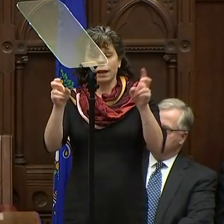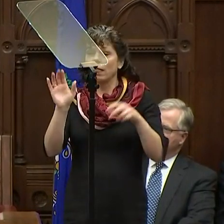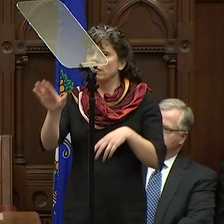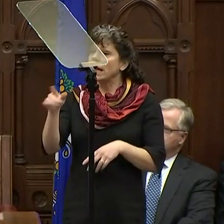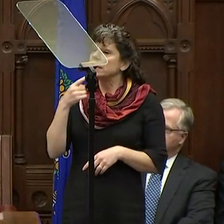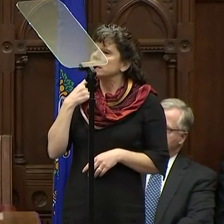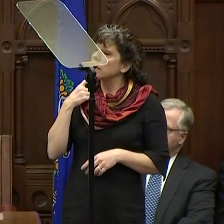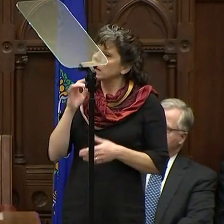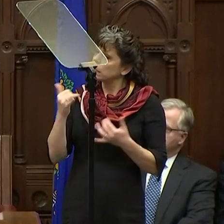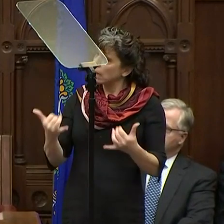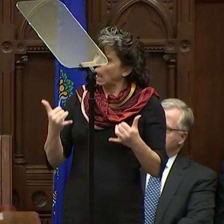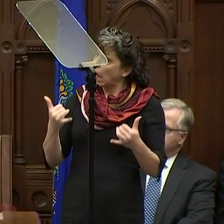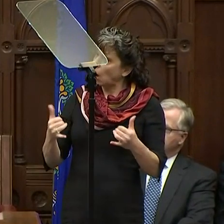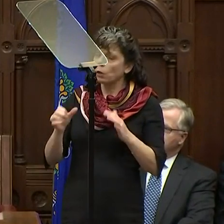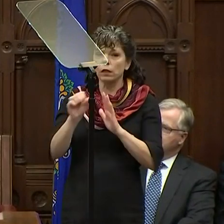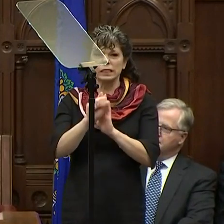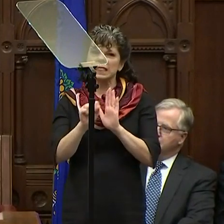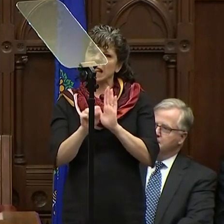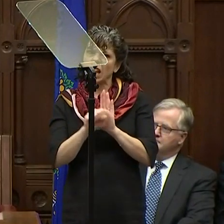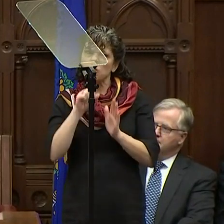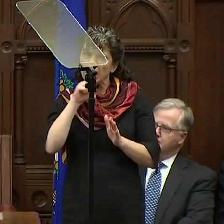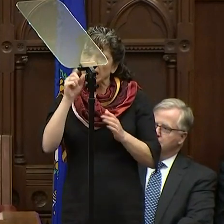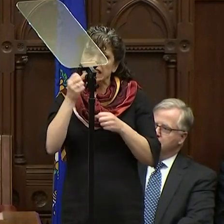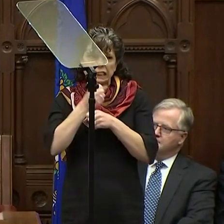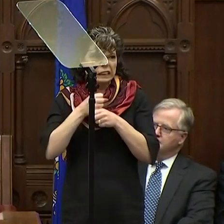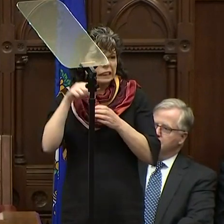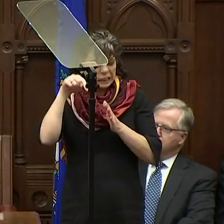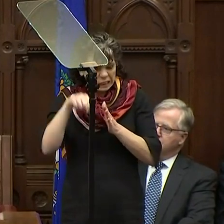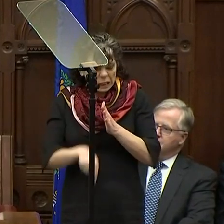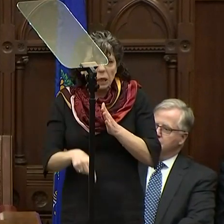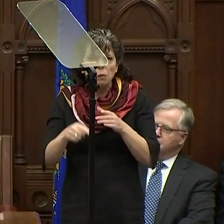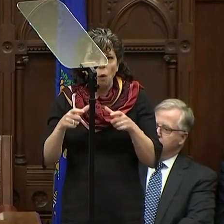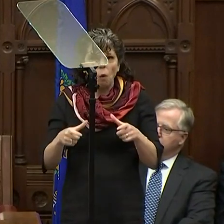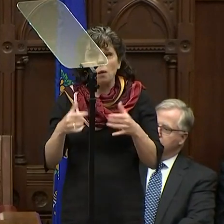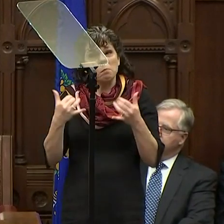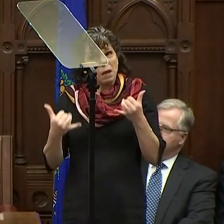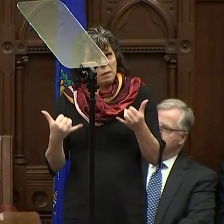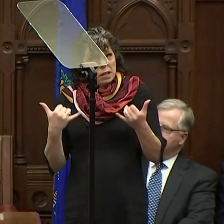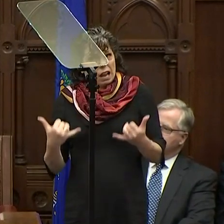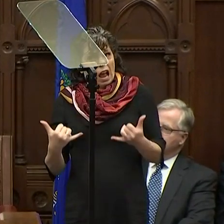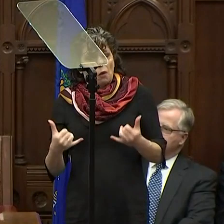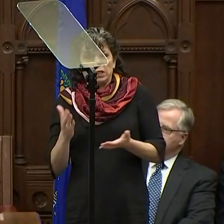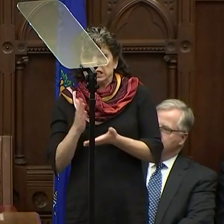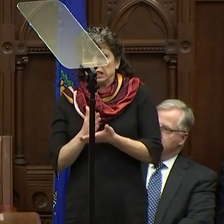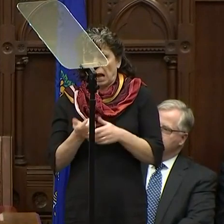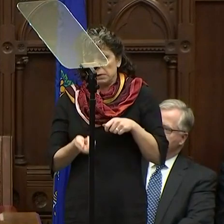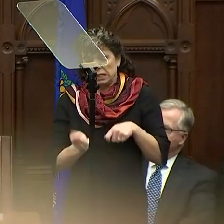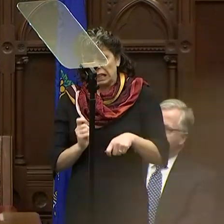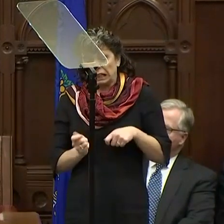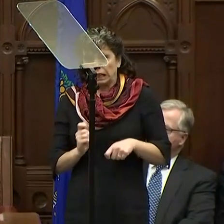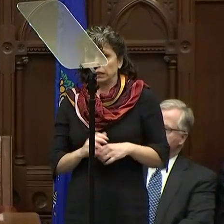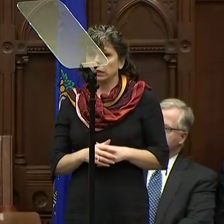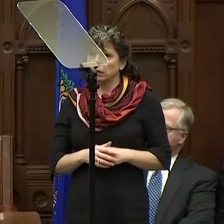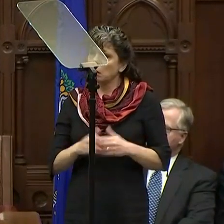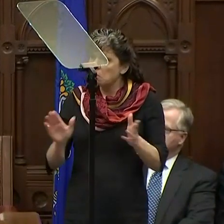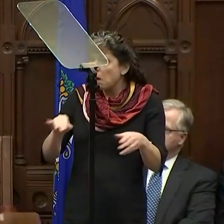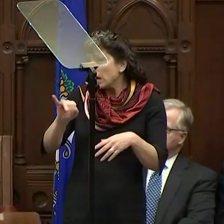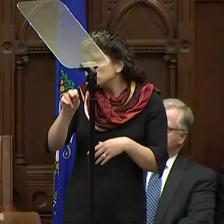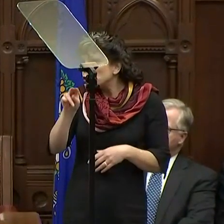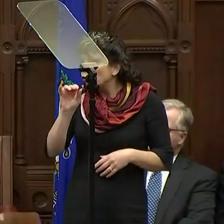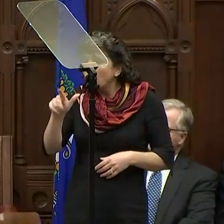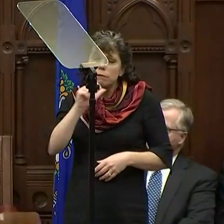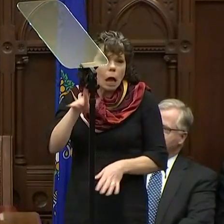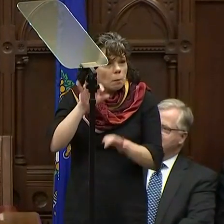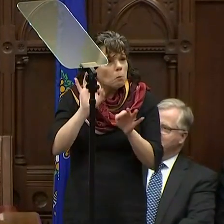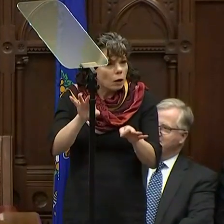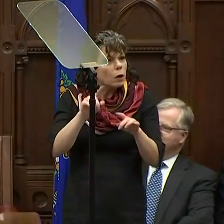quote, "The state has dug a deep hole, and maybe now it has stopped digging." Hey, it's the Journal. It's not perfect, but we're